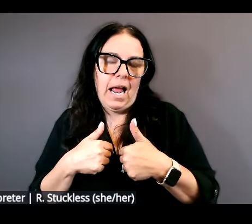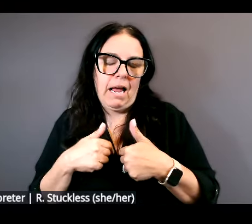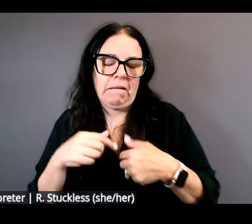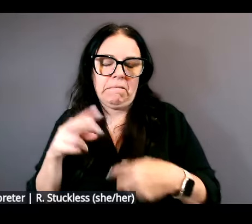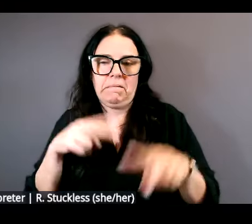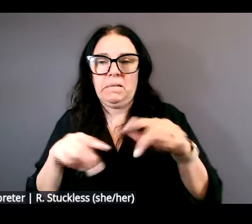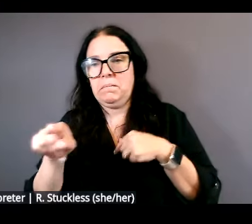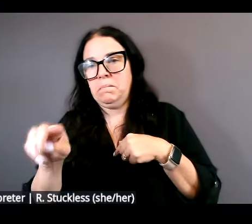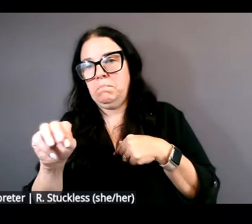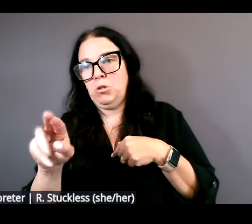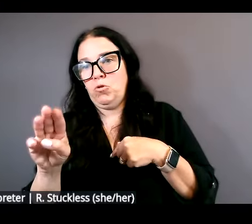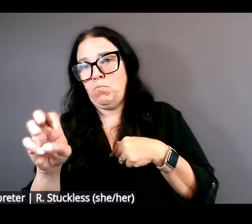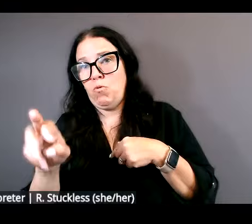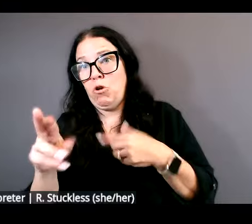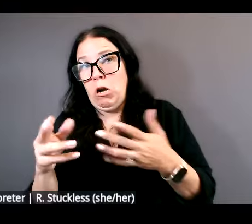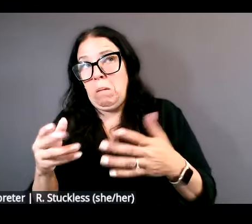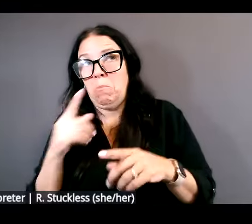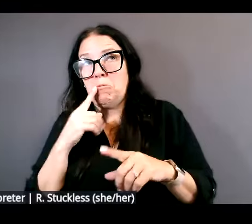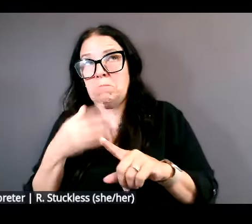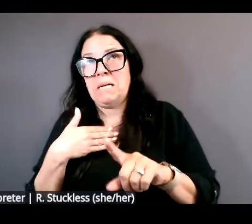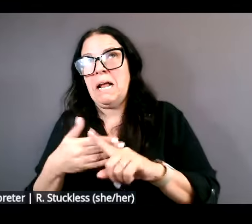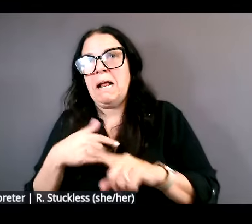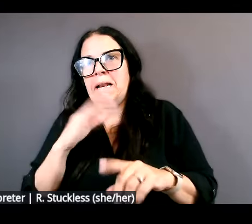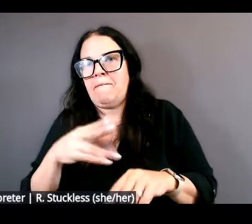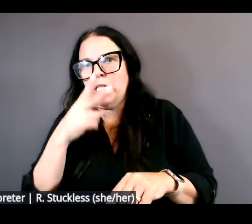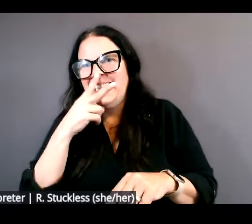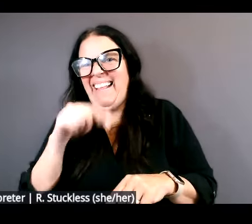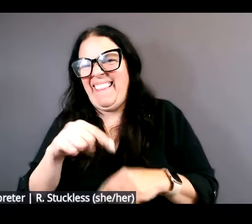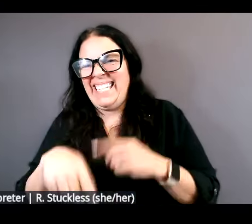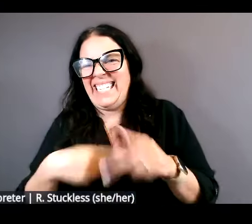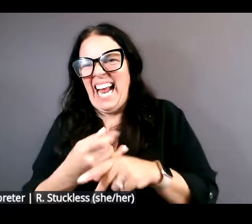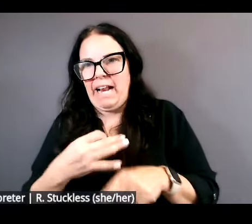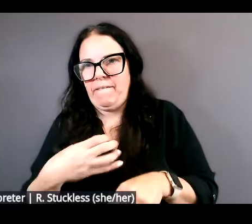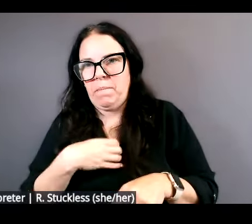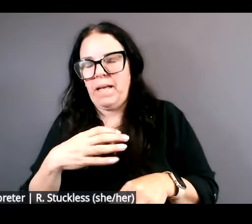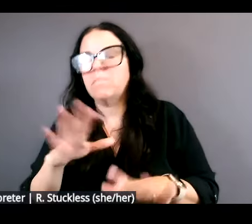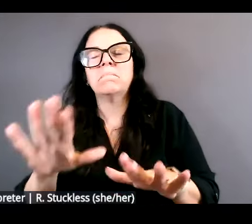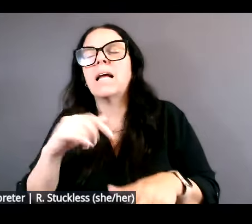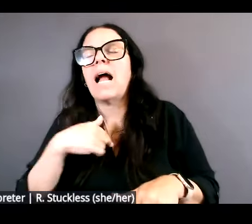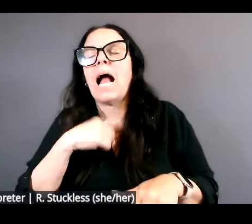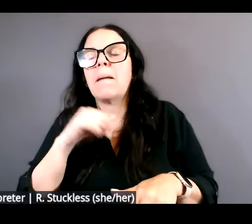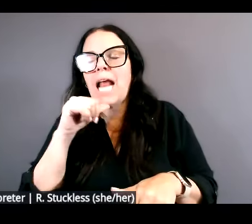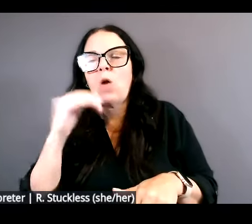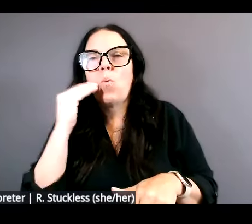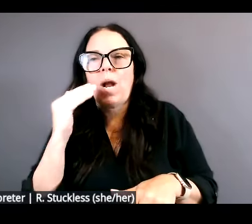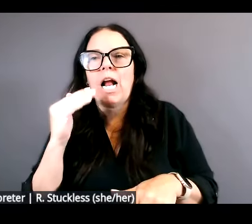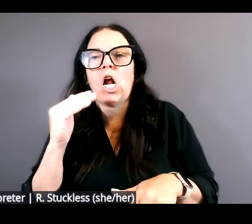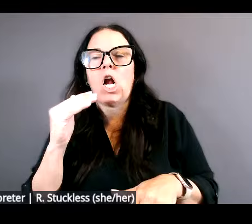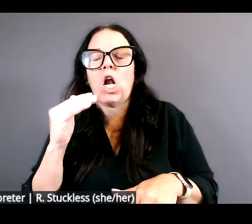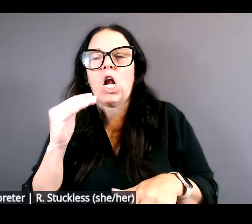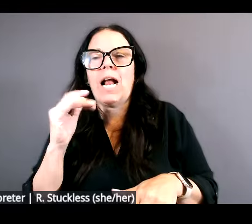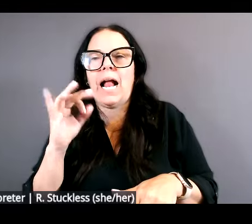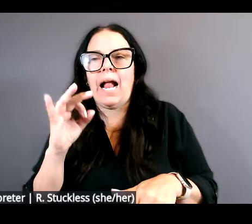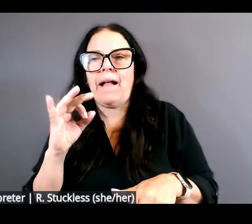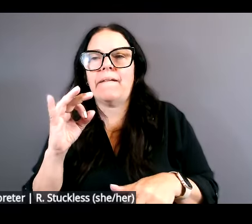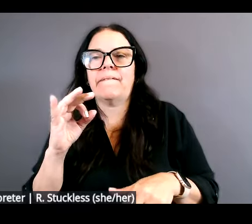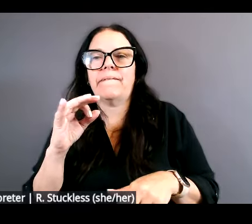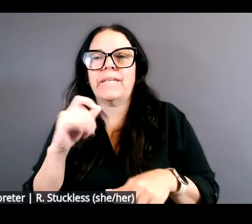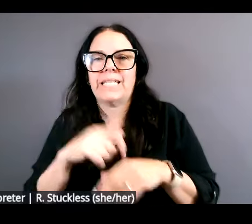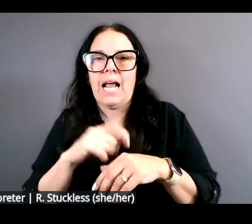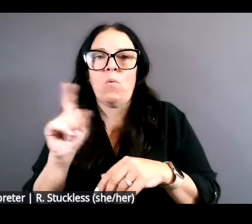Brewer to correct me if I'm wrong. I'm not aware of a time. Let me rephrase that. Not aware of a time where the board has taken this type of action. That's part of why we're going to